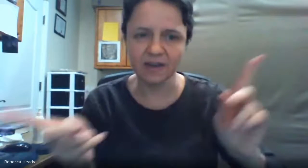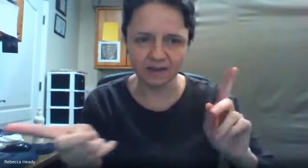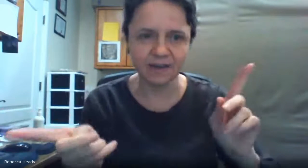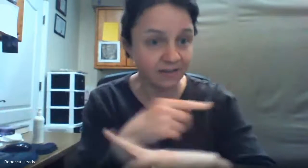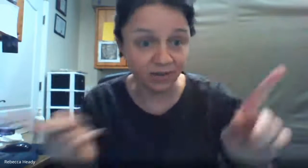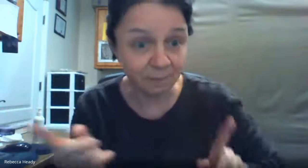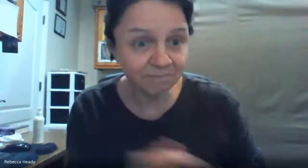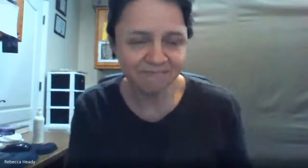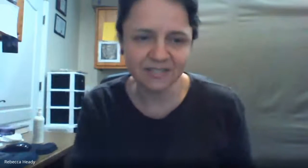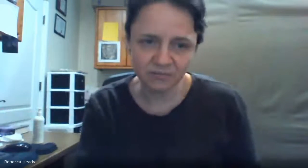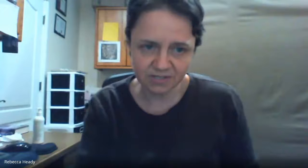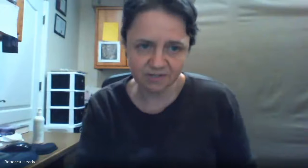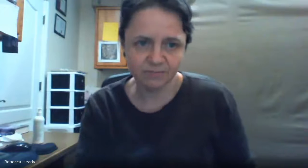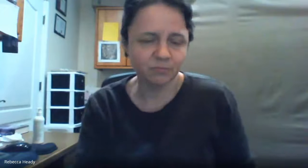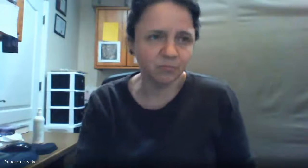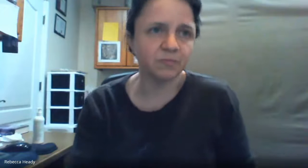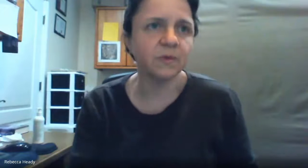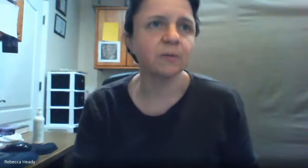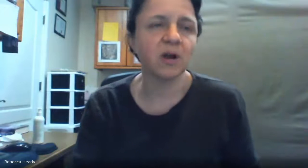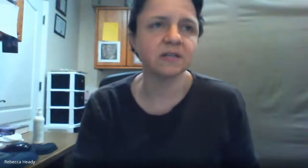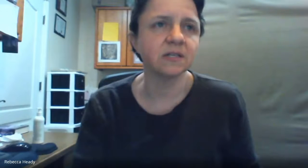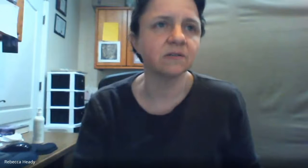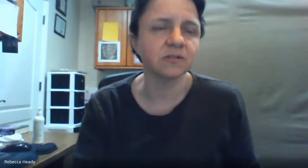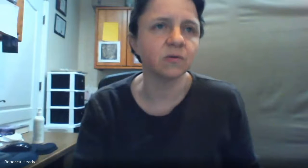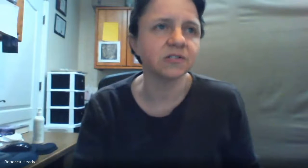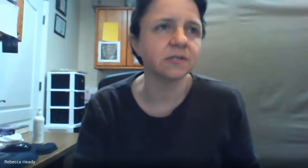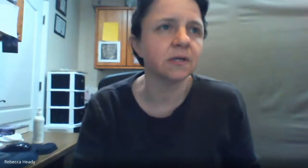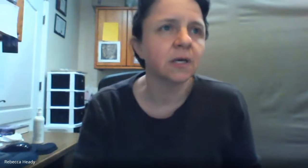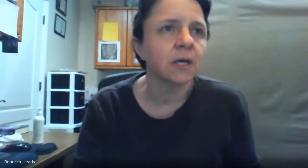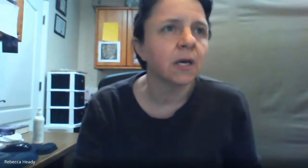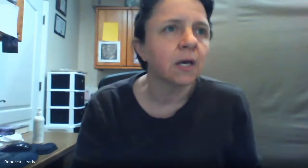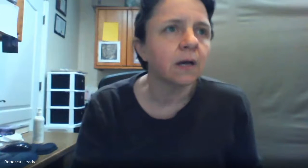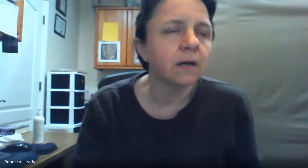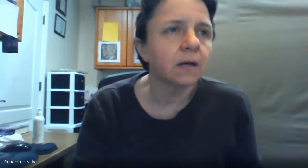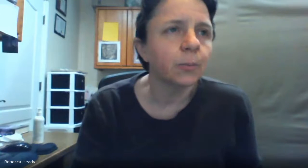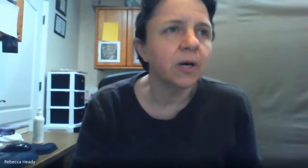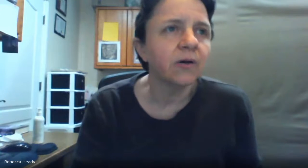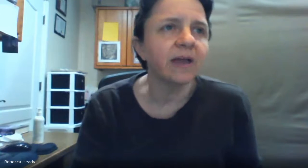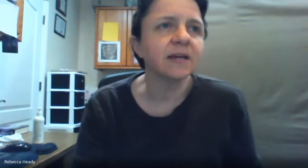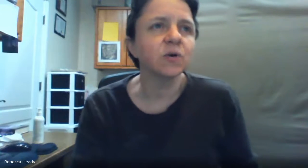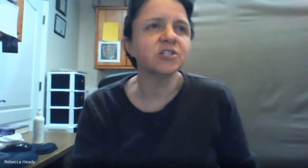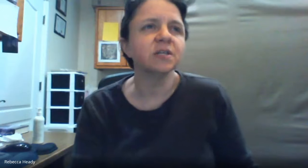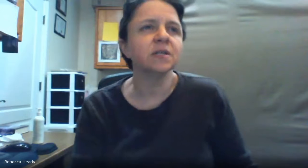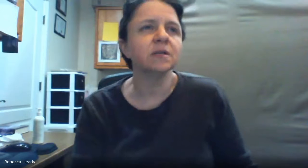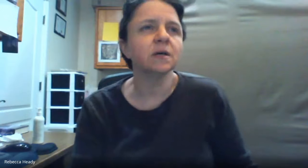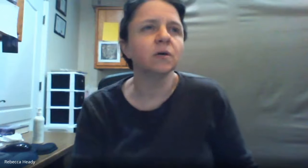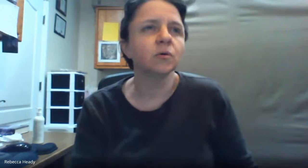then answering them instead of just practicing just the questions. Okay, next question.